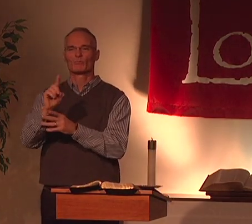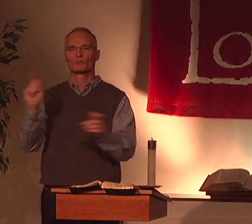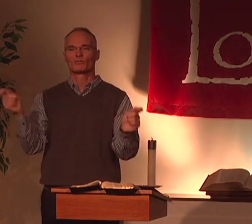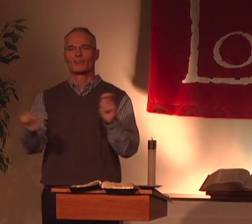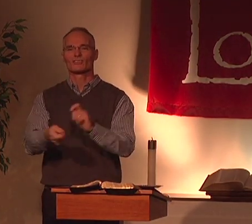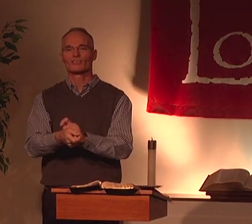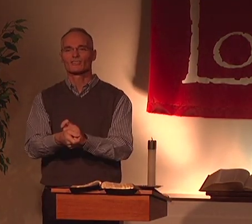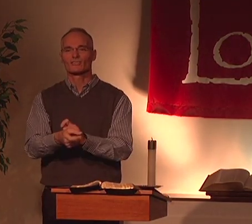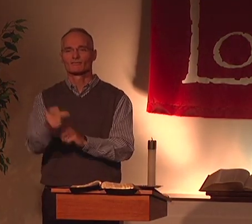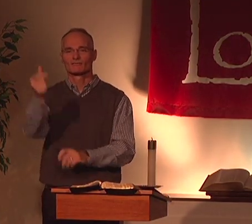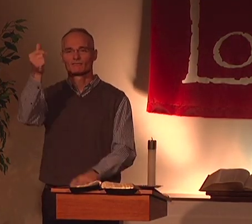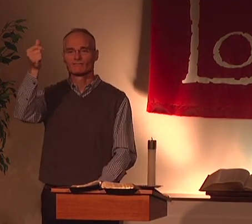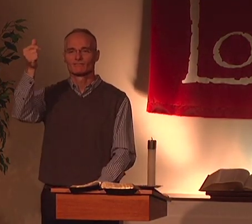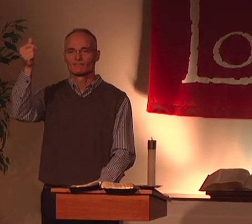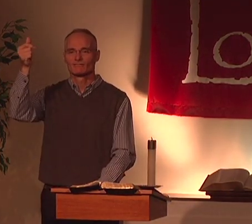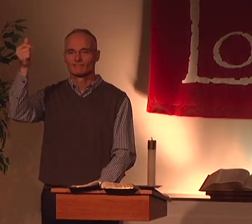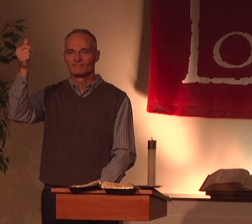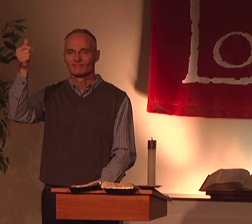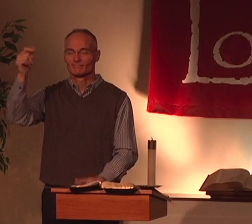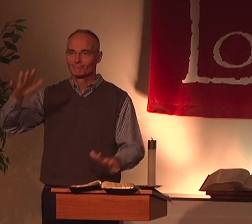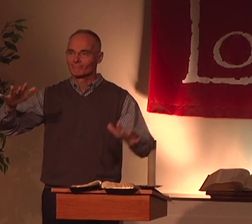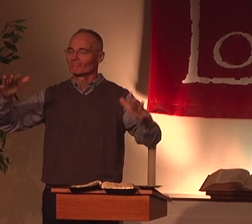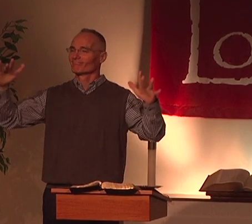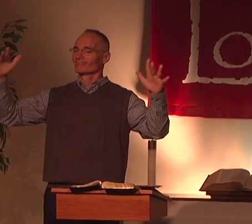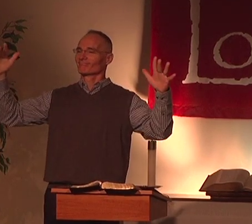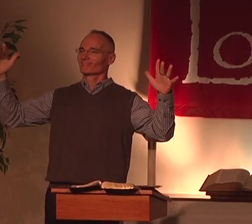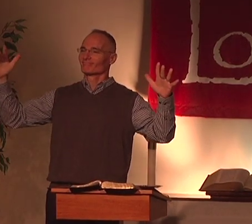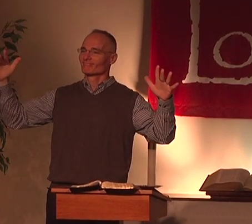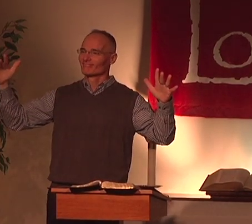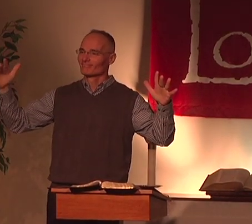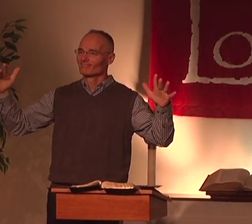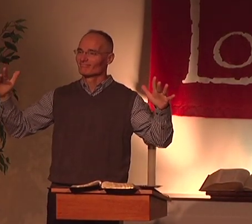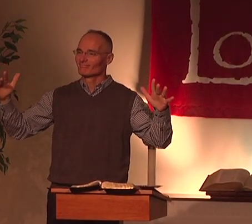Room And just The mood Change Is just Like that It's Better